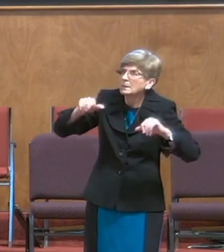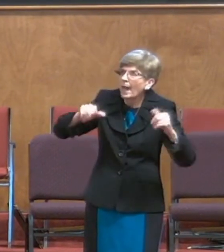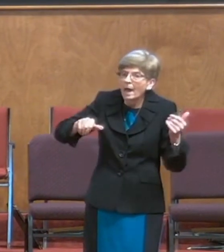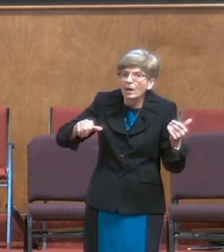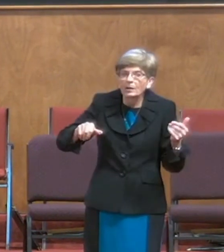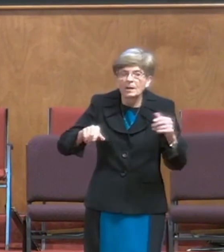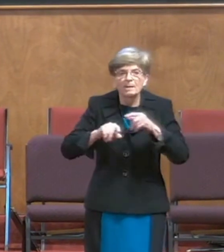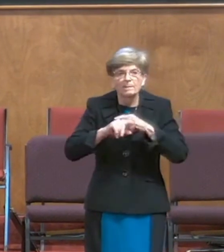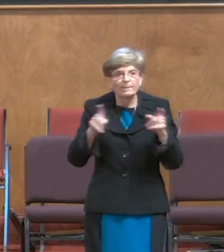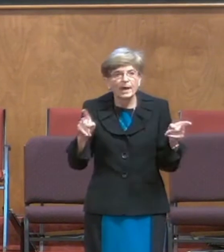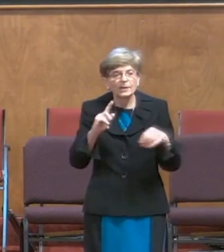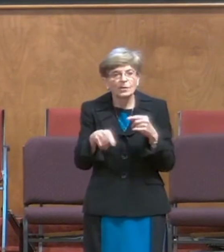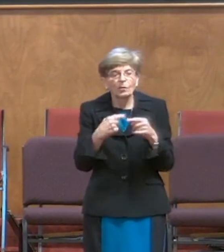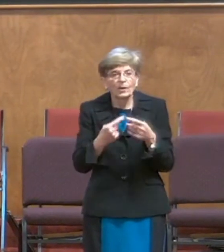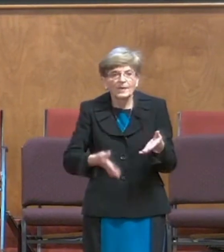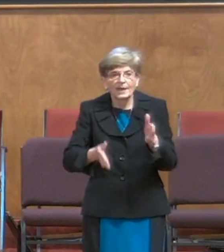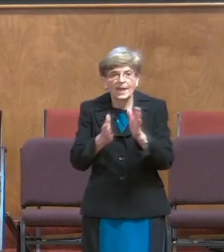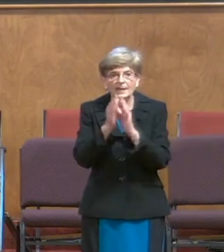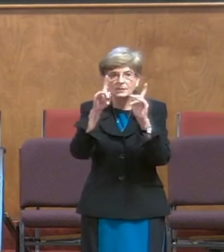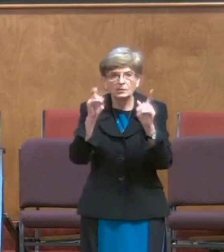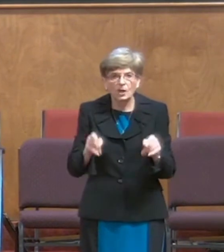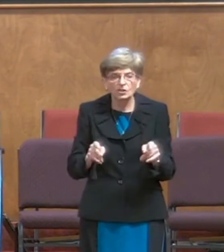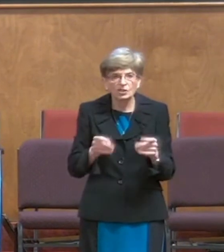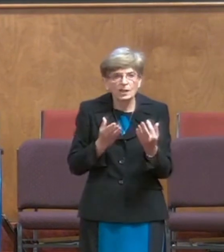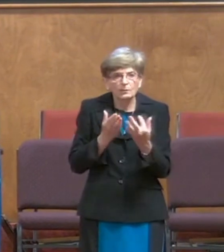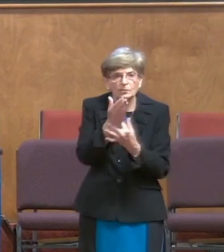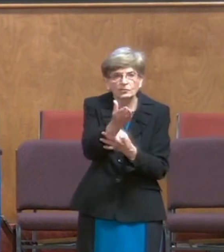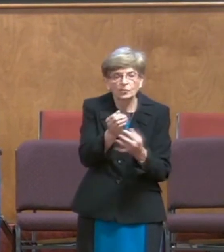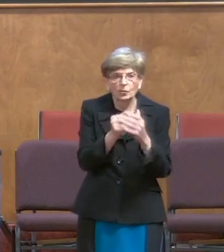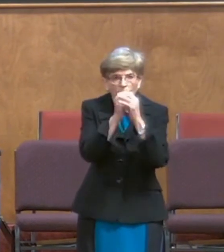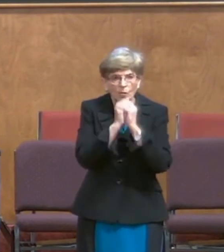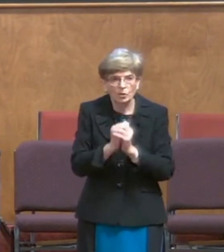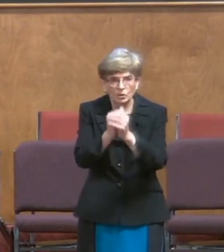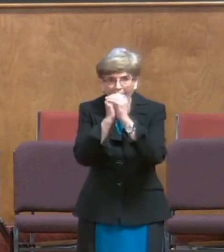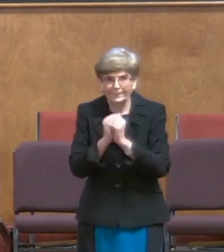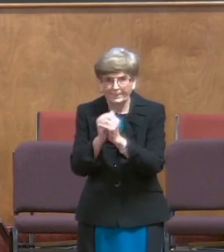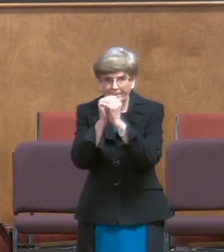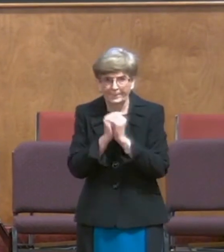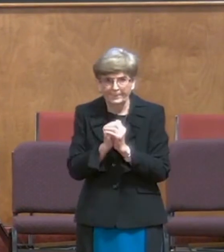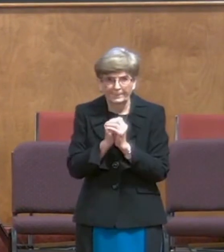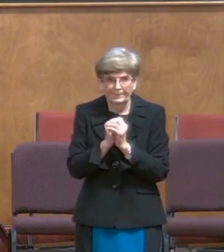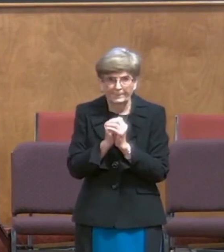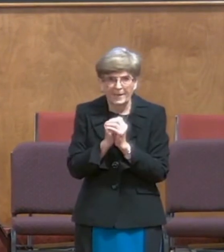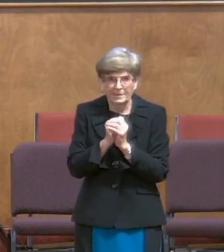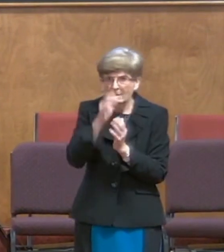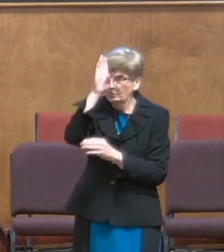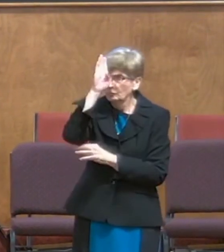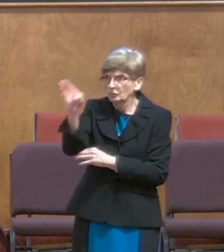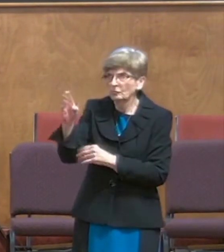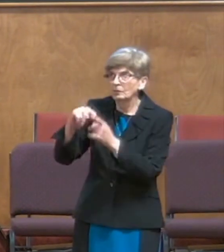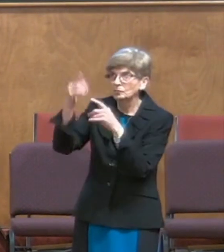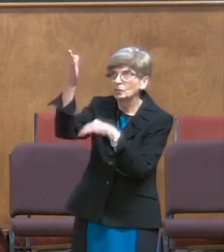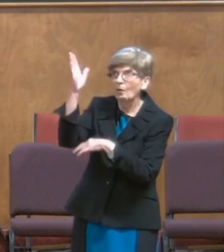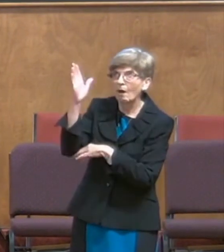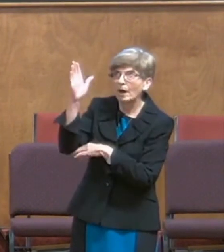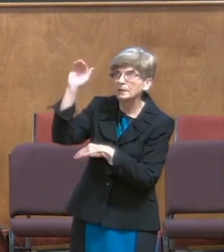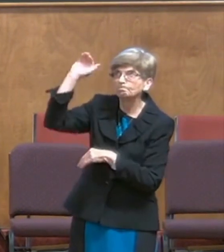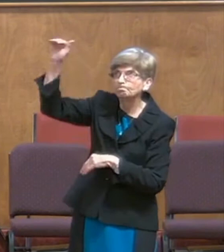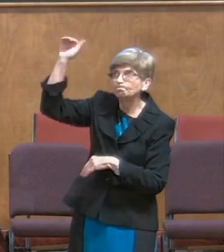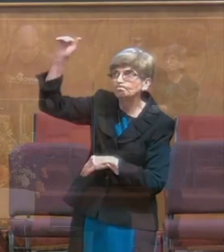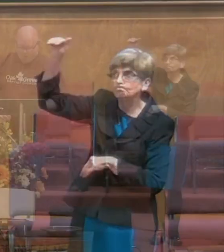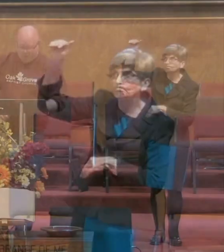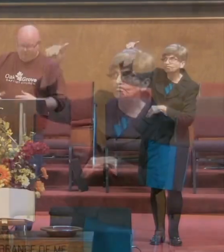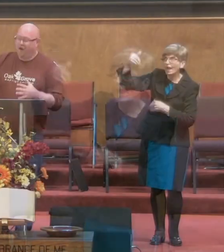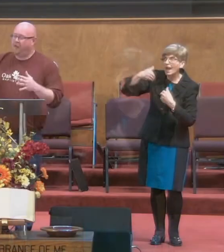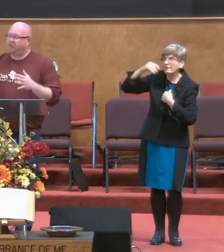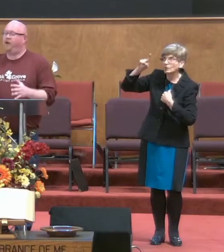expressed their questions as worship. They brought their questions to the Lord. Did you know